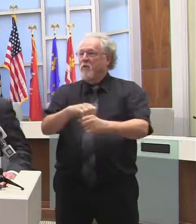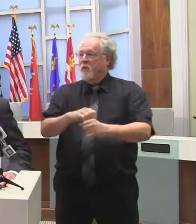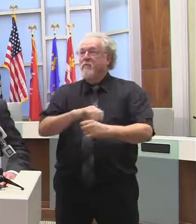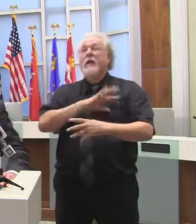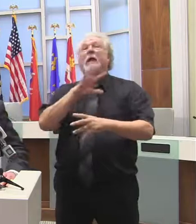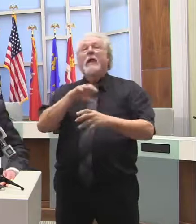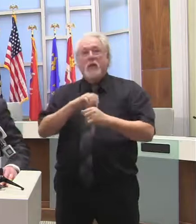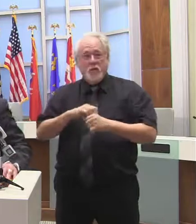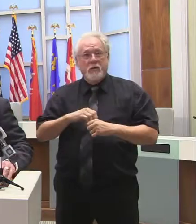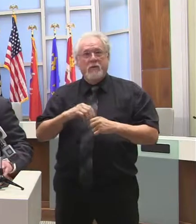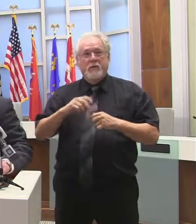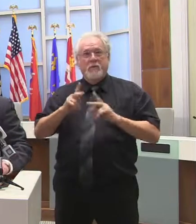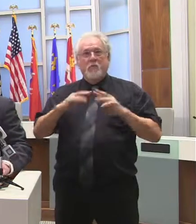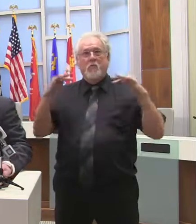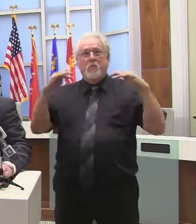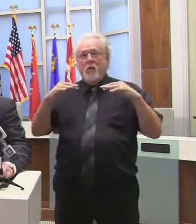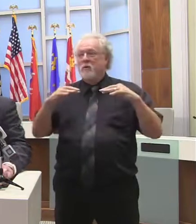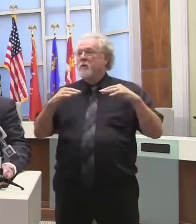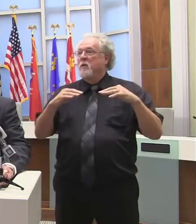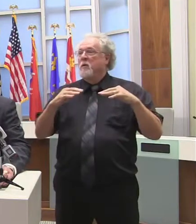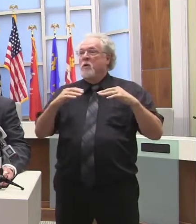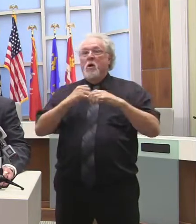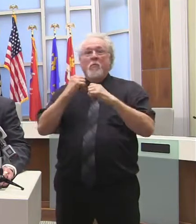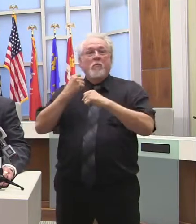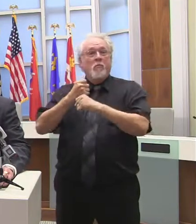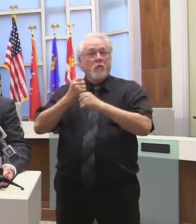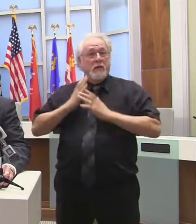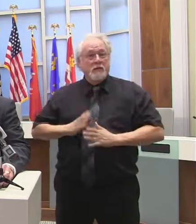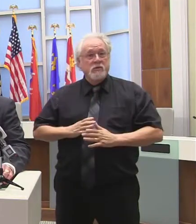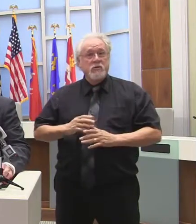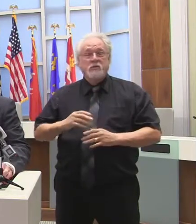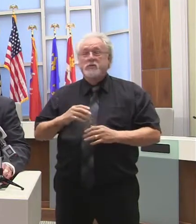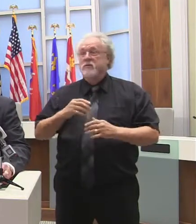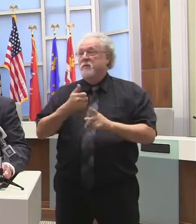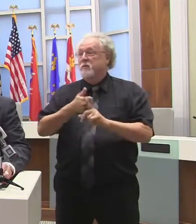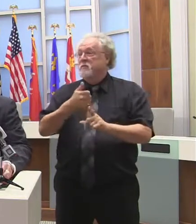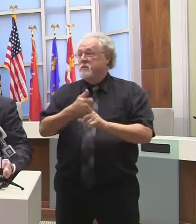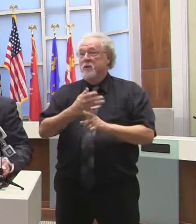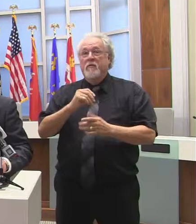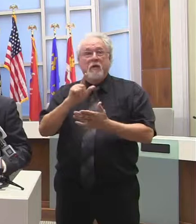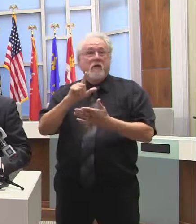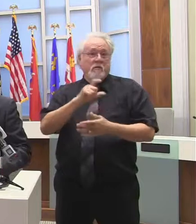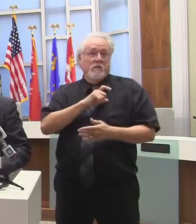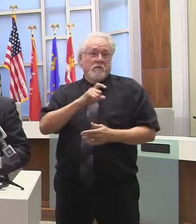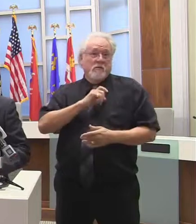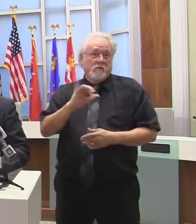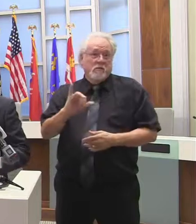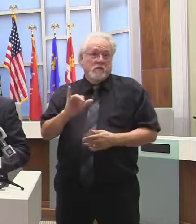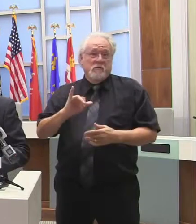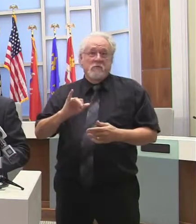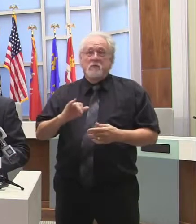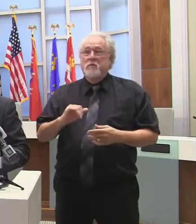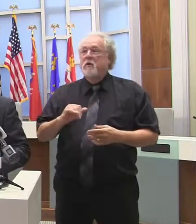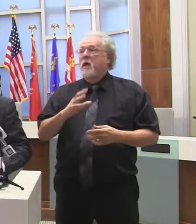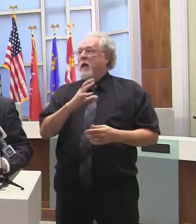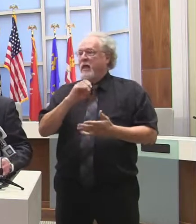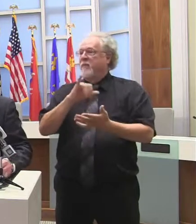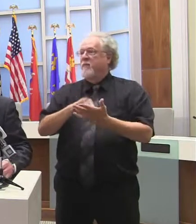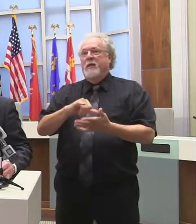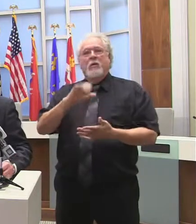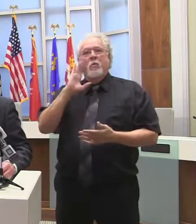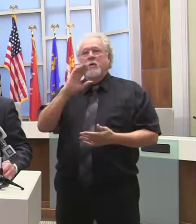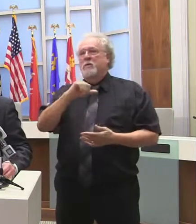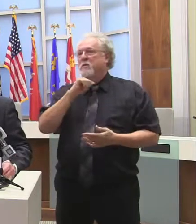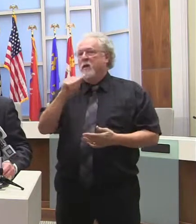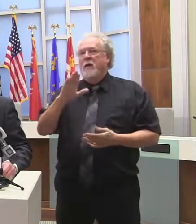including bystanders, protesters, and demonstrators themselves, and certainly the law enforcement community, and that's not going